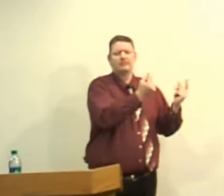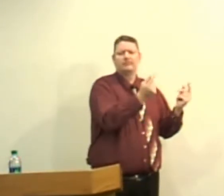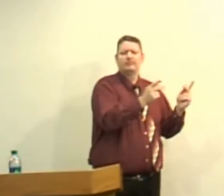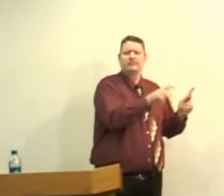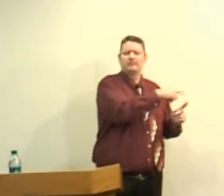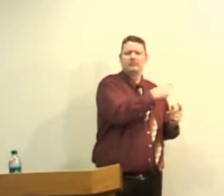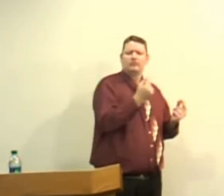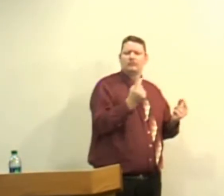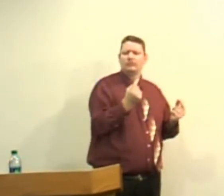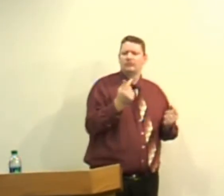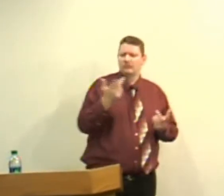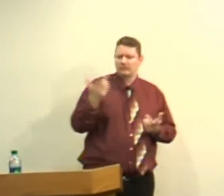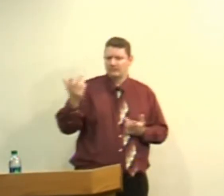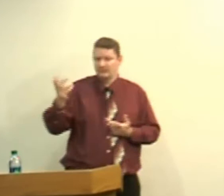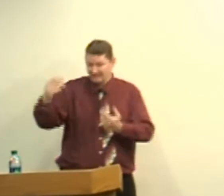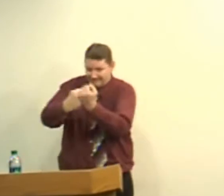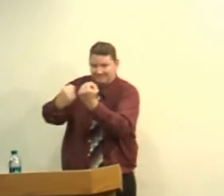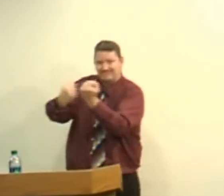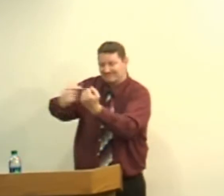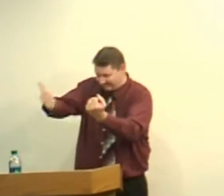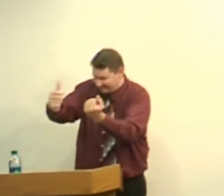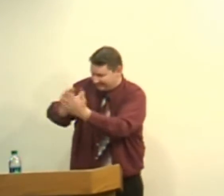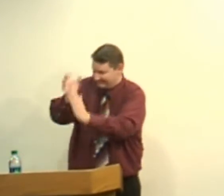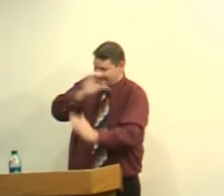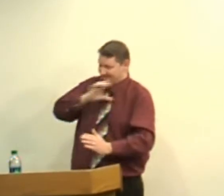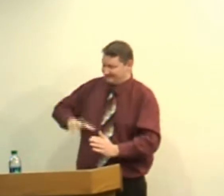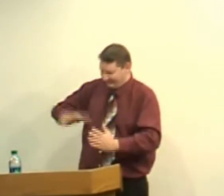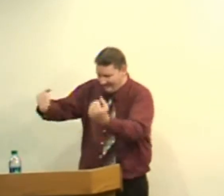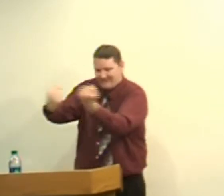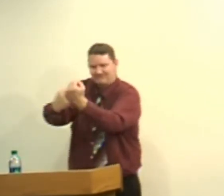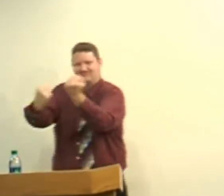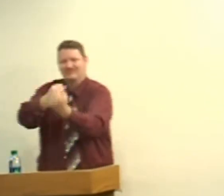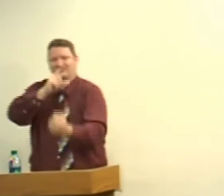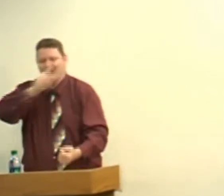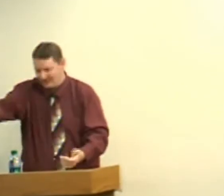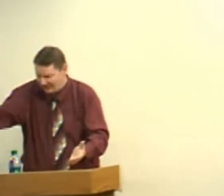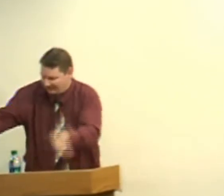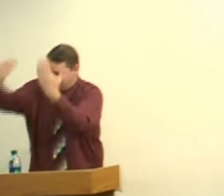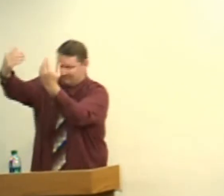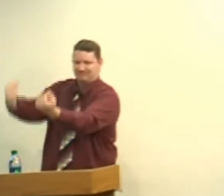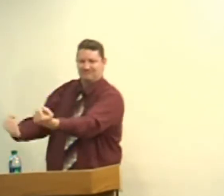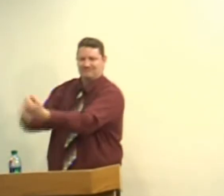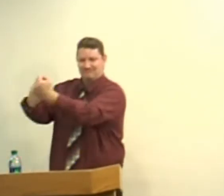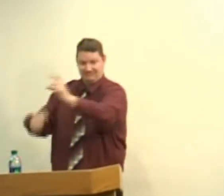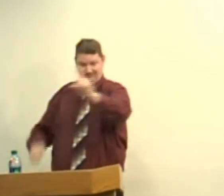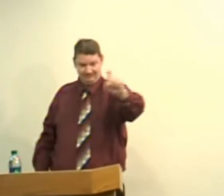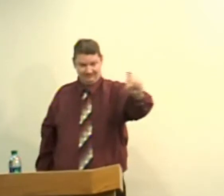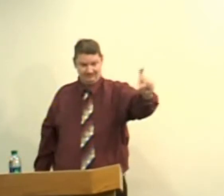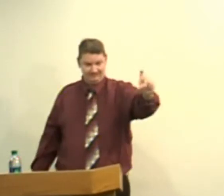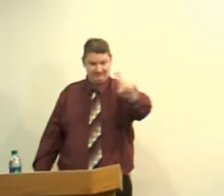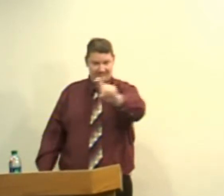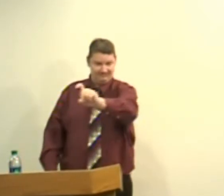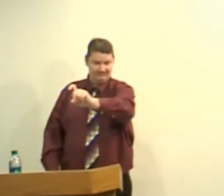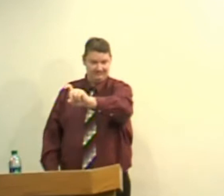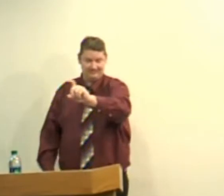So it speaks to these people. says, what do they do? Do they support you in your new life? Do they say, good job, you know, you